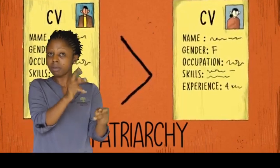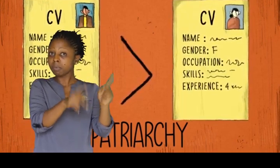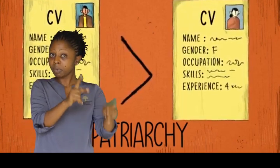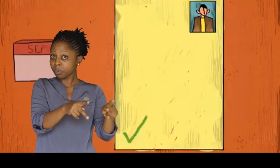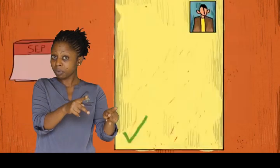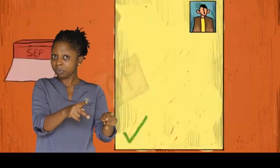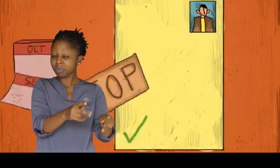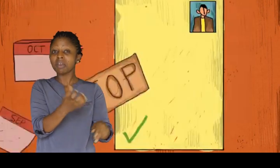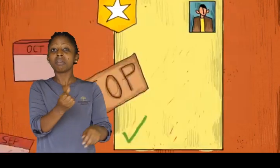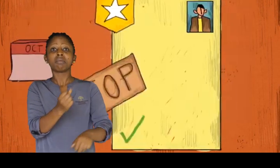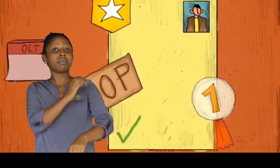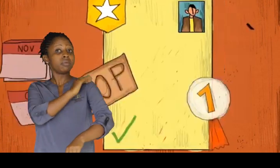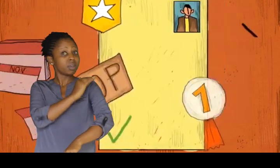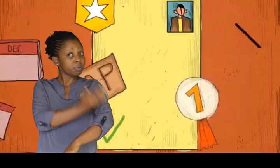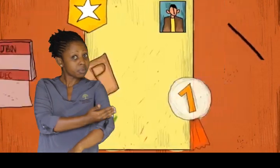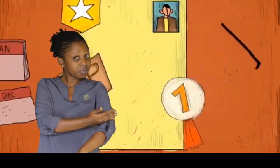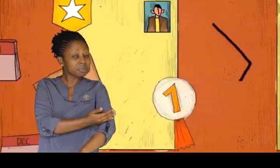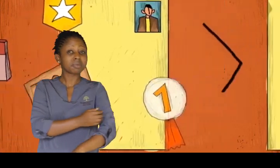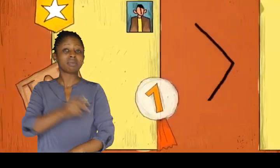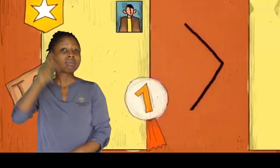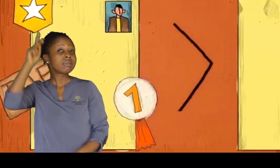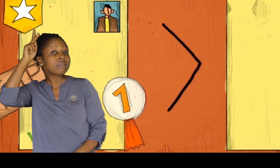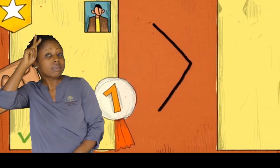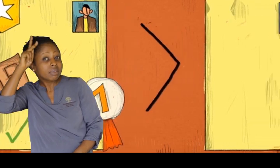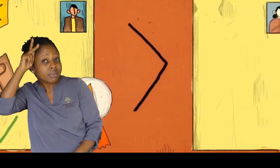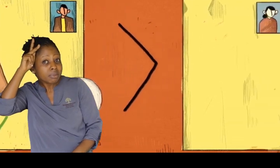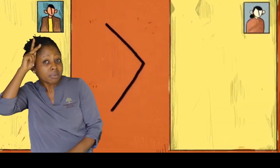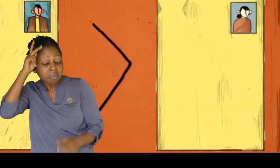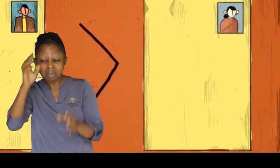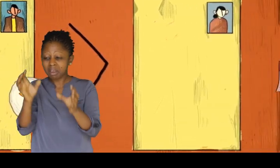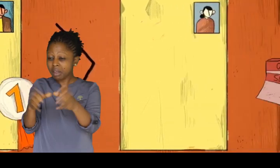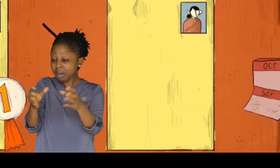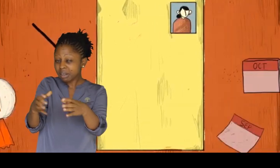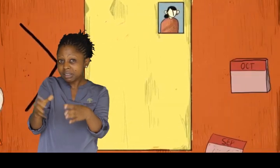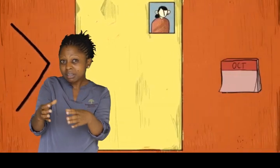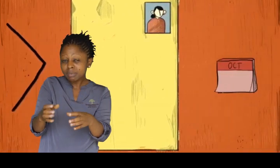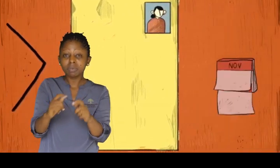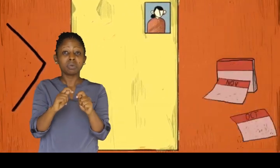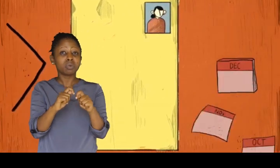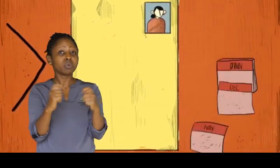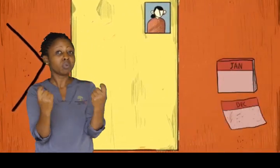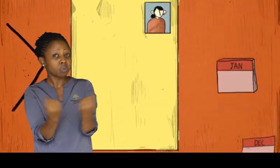Biases and stereotypes result in structural inequality,